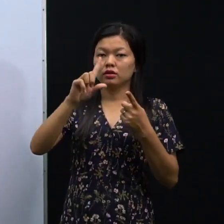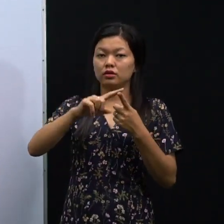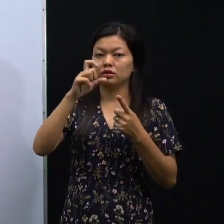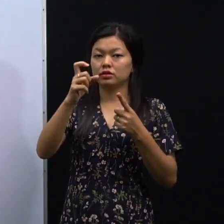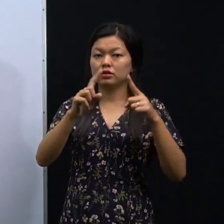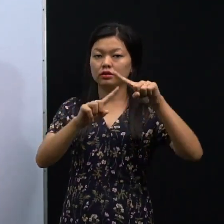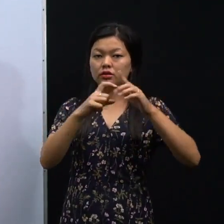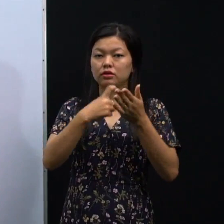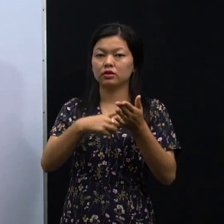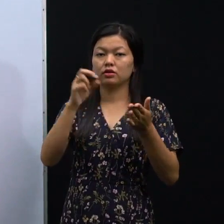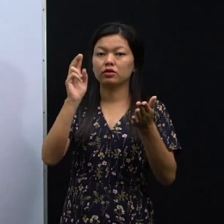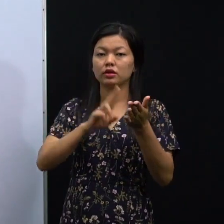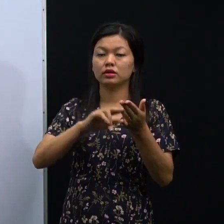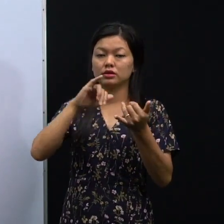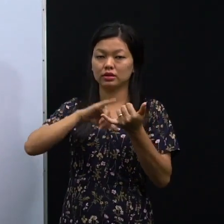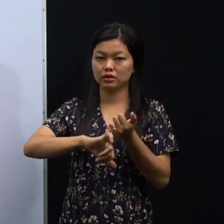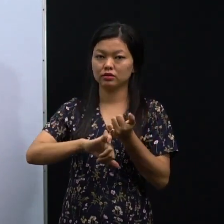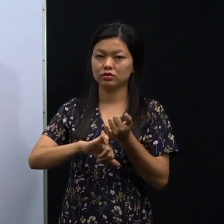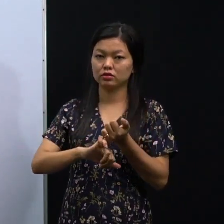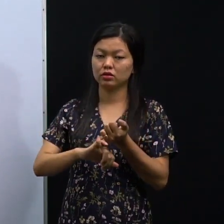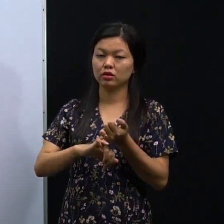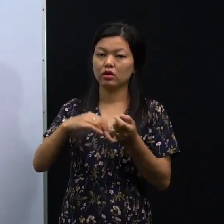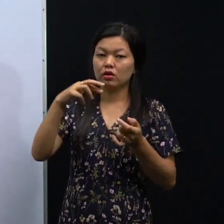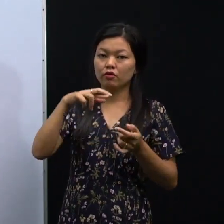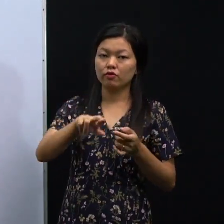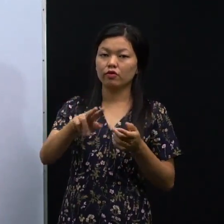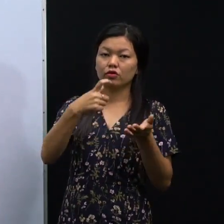electrons, they revolve around, right? But